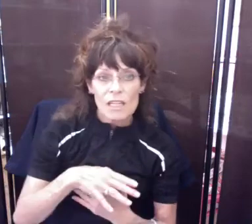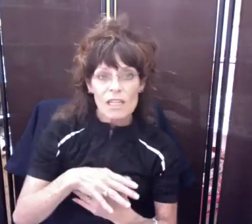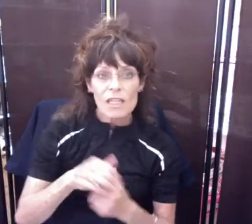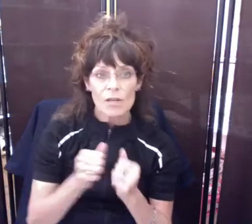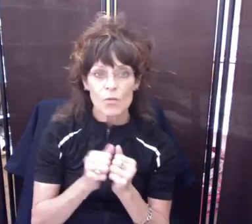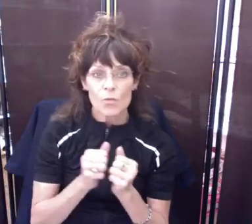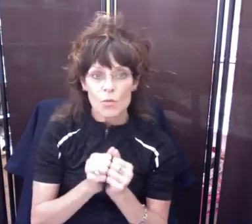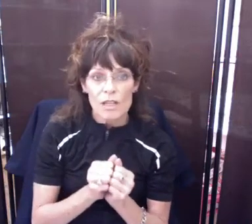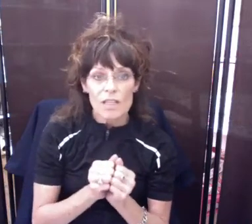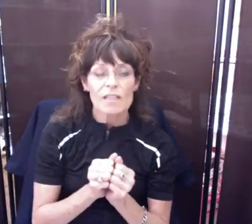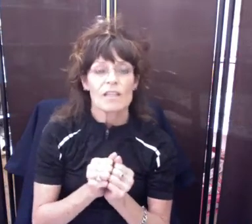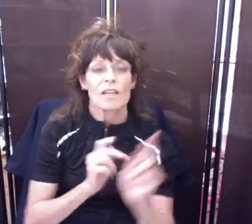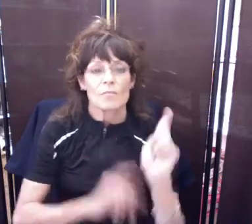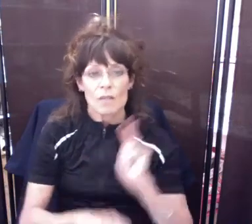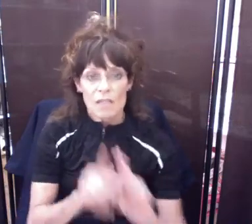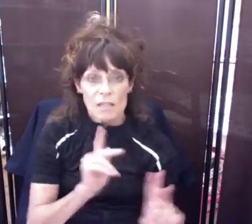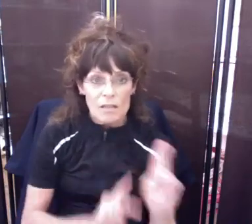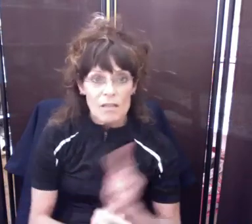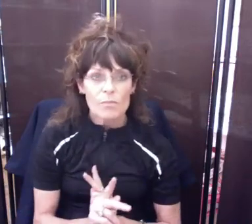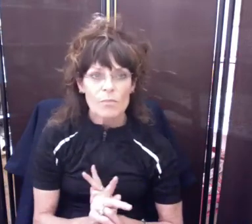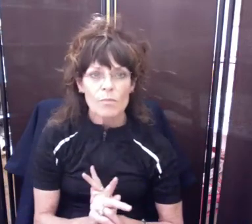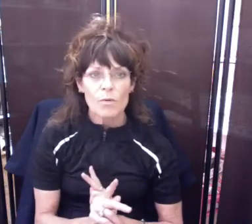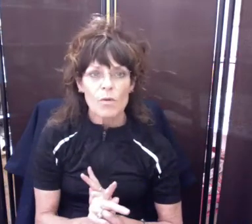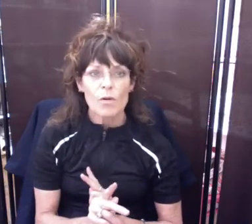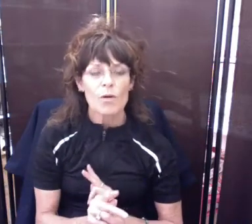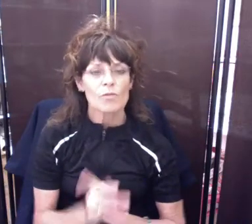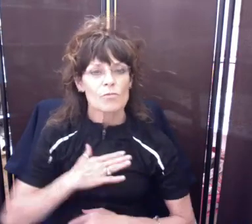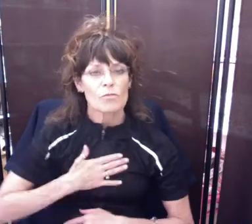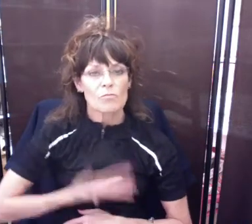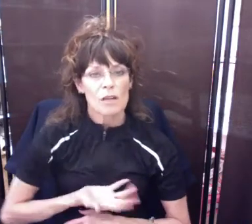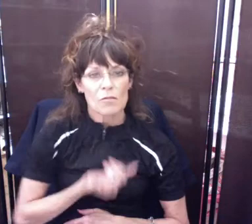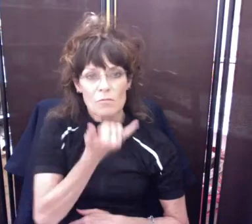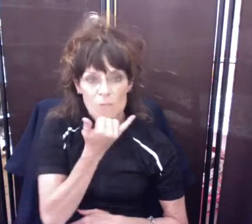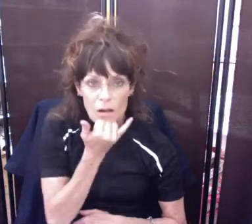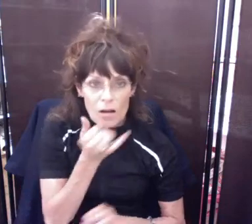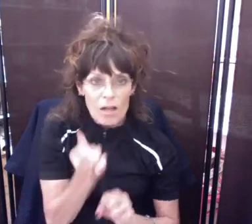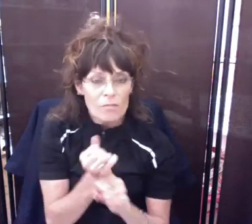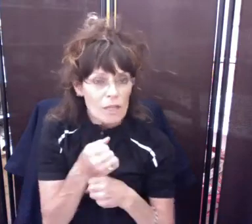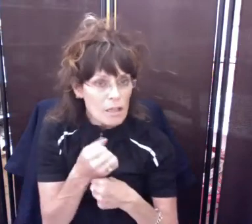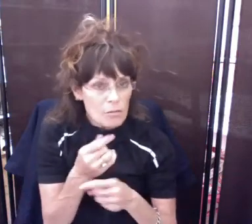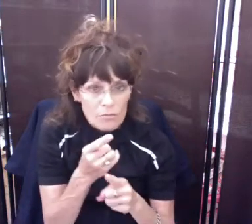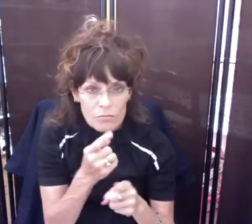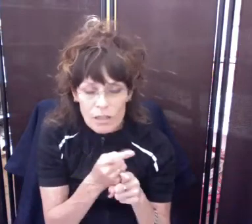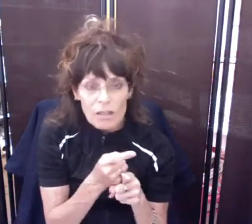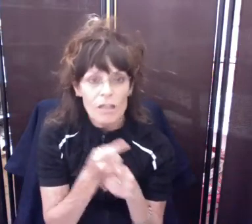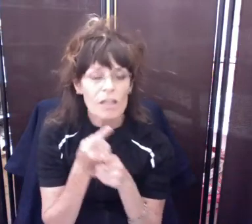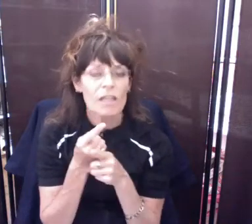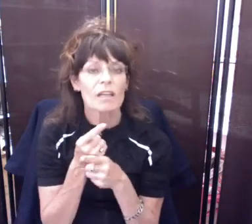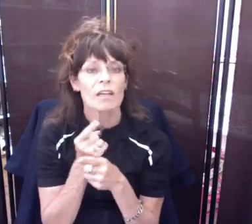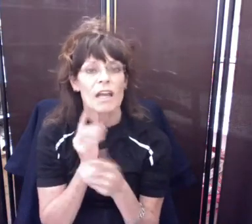man, to repair some of the damage that's gone on before, and to get in touch with this